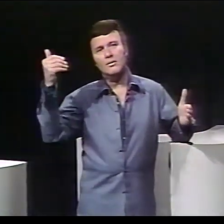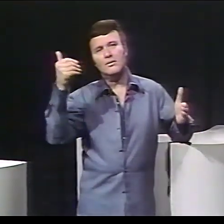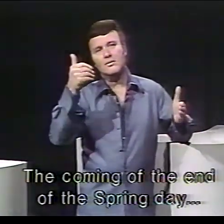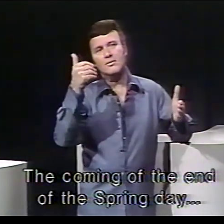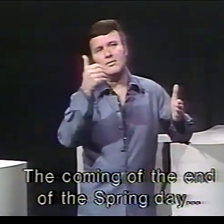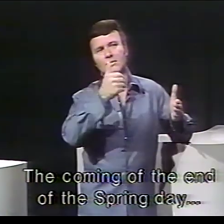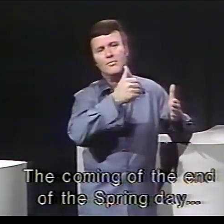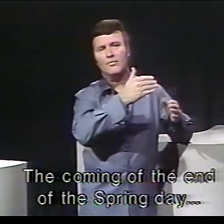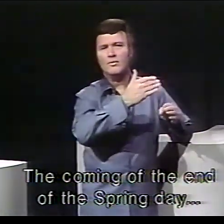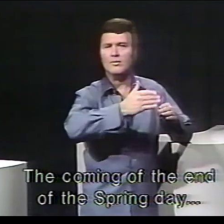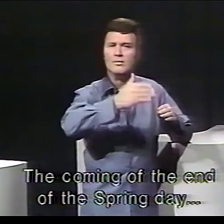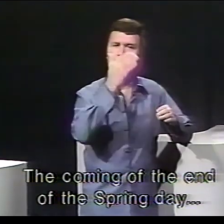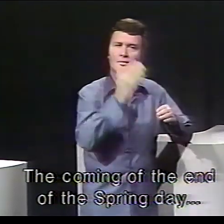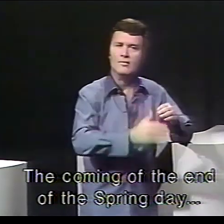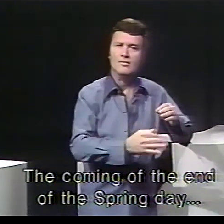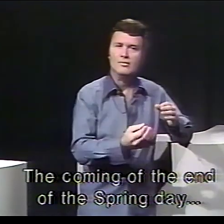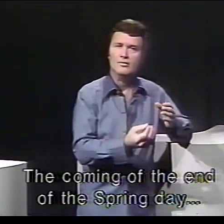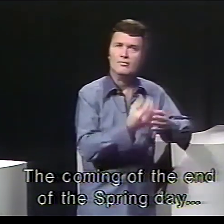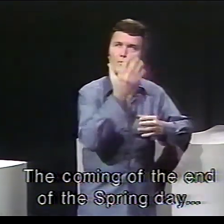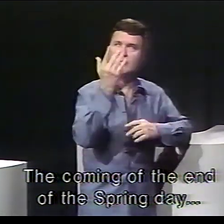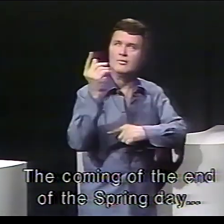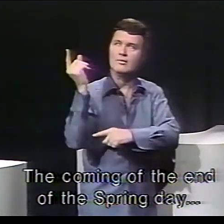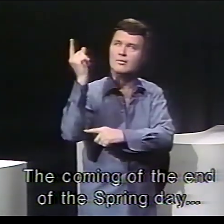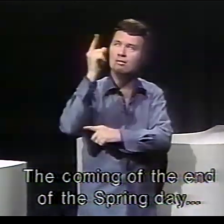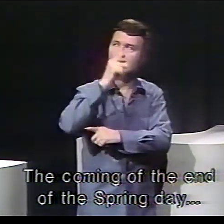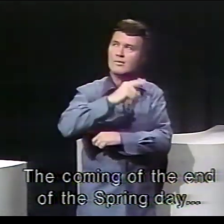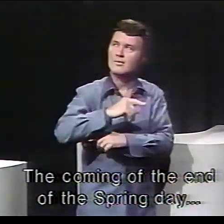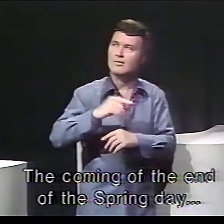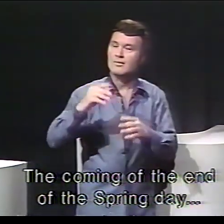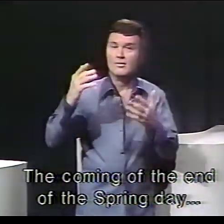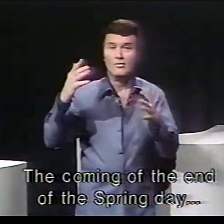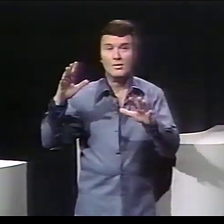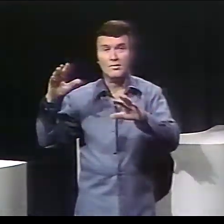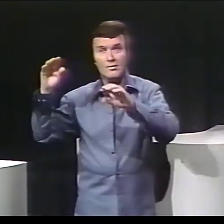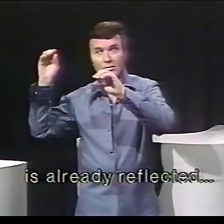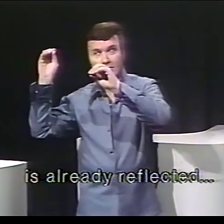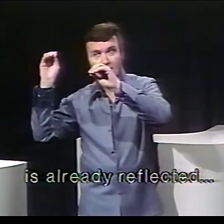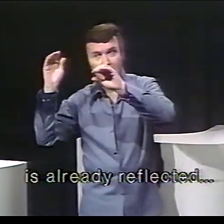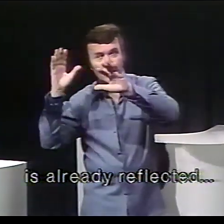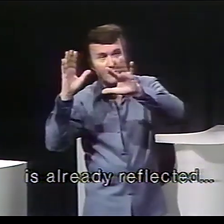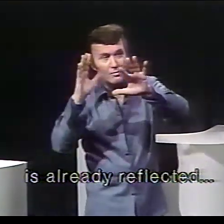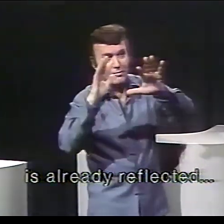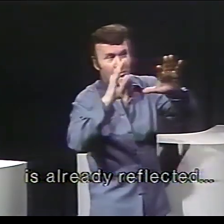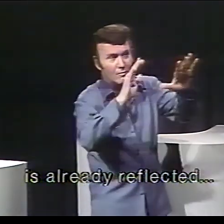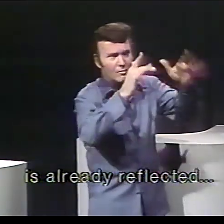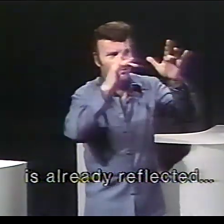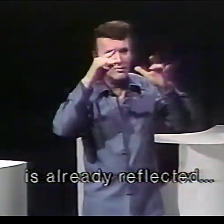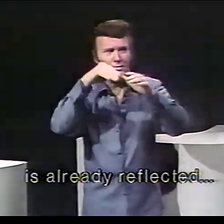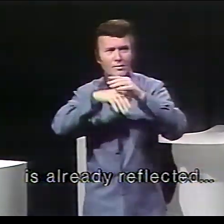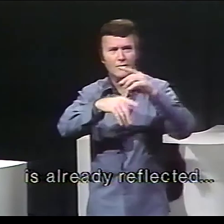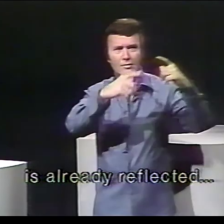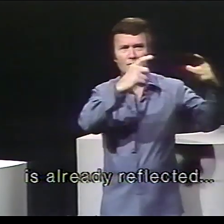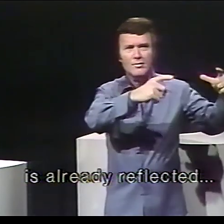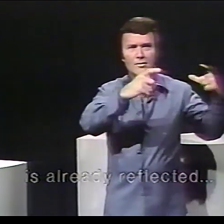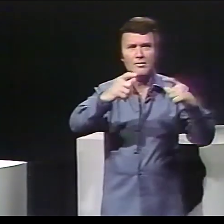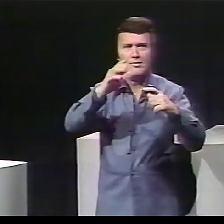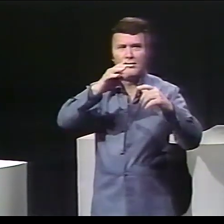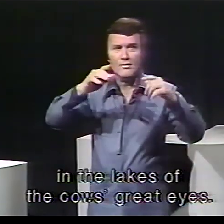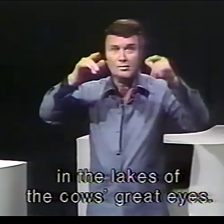The coming of the end of the spring day is already reflected in the